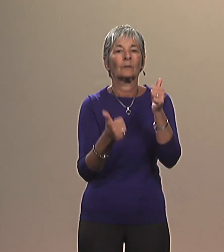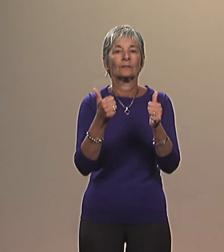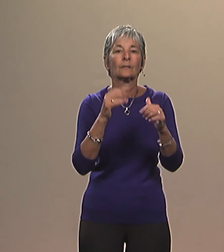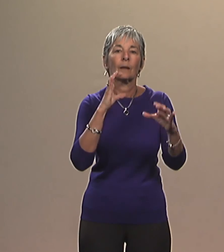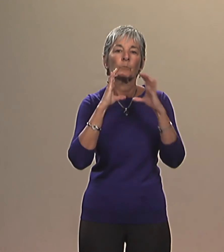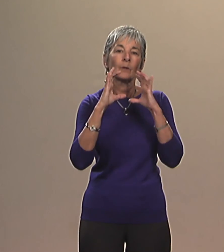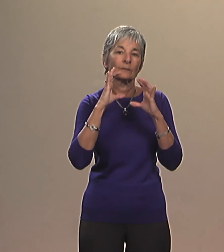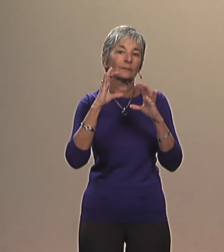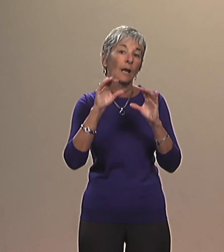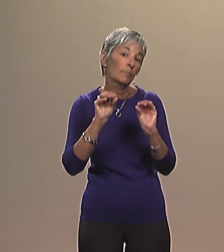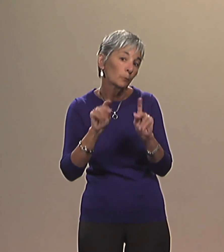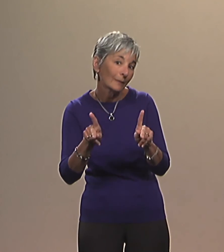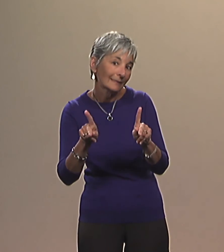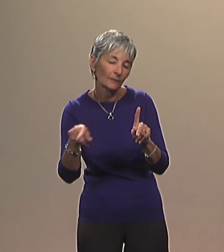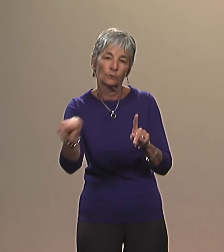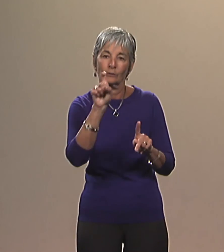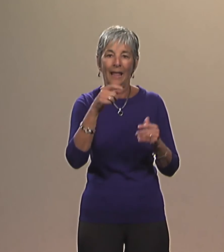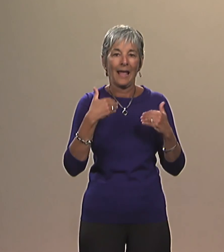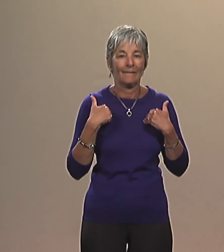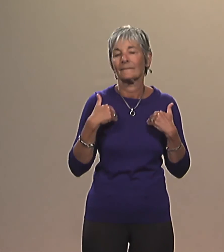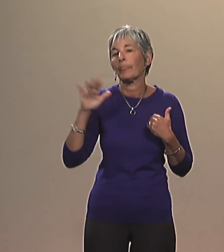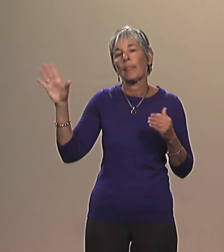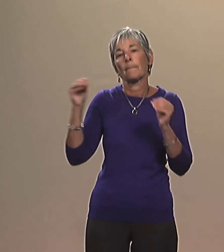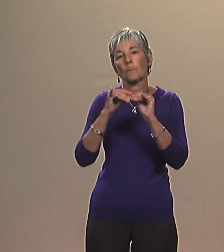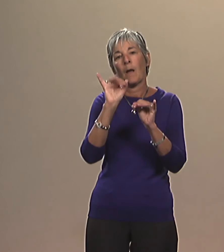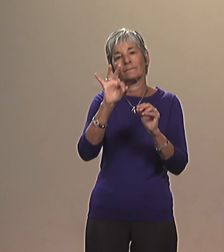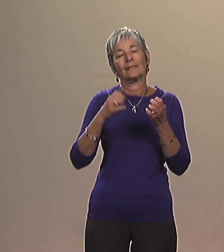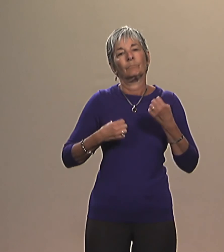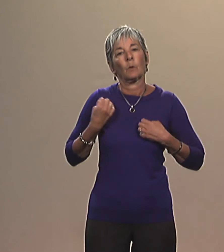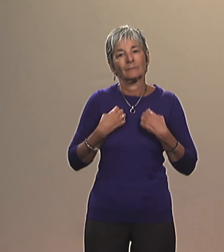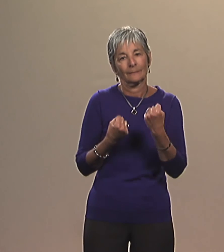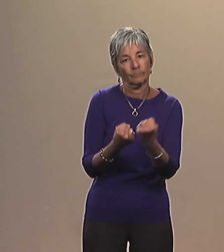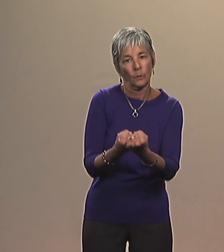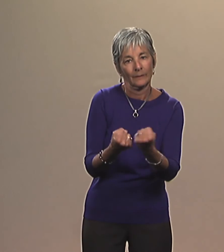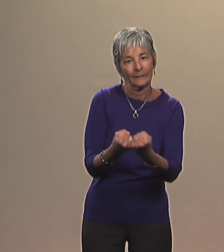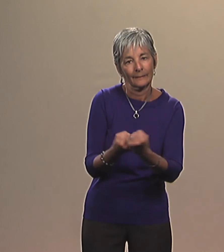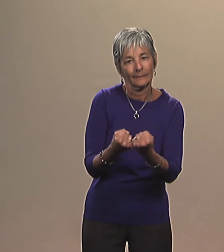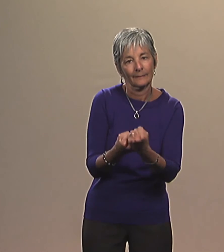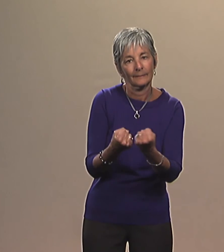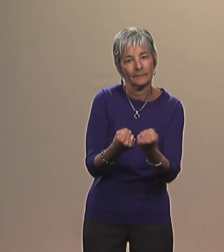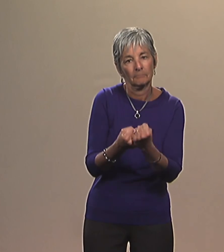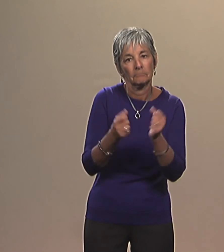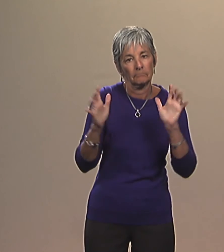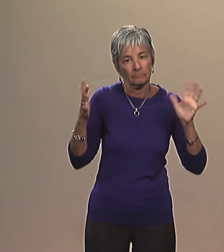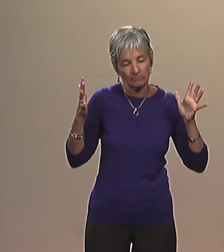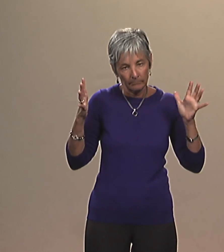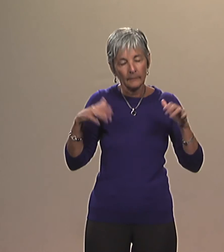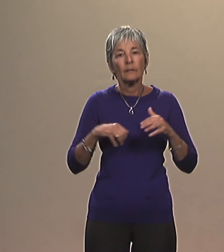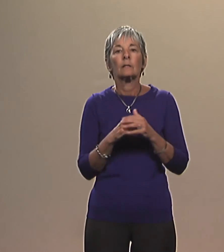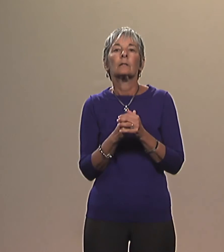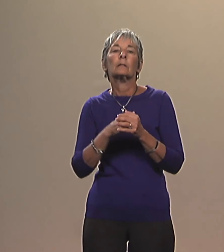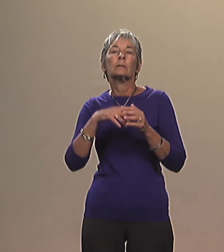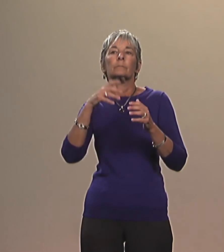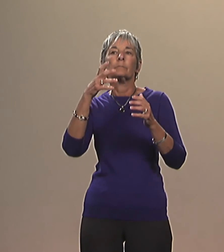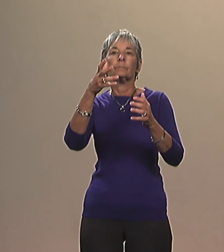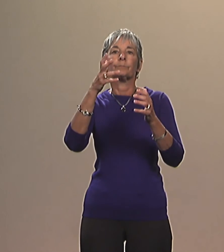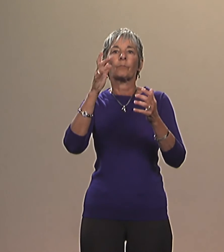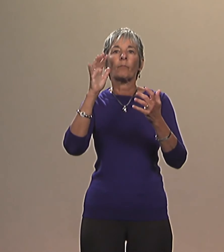Hands and Voices beliefs include not telling a family which communication opportunities a family should select. Their focus is on emotional support.